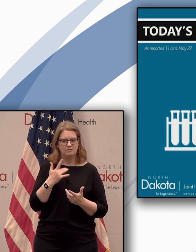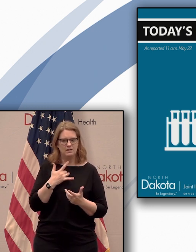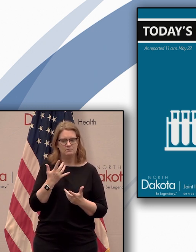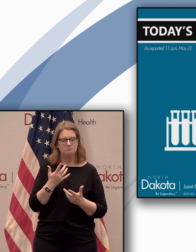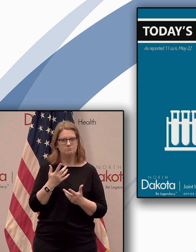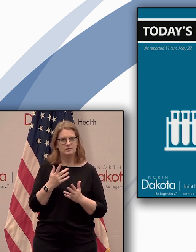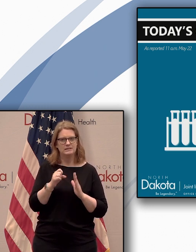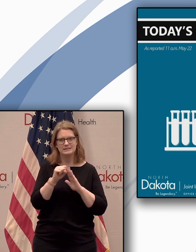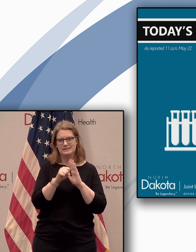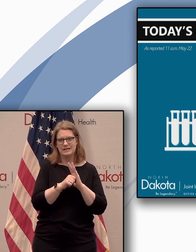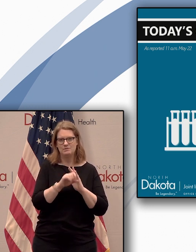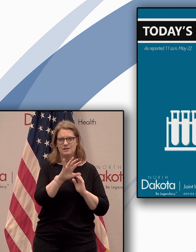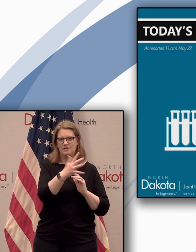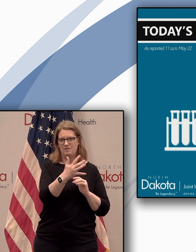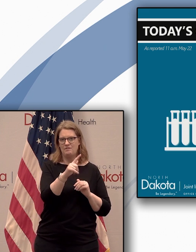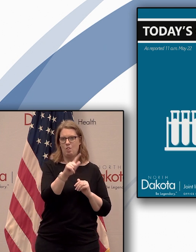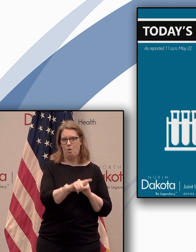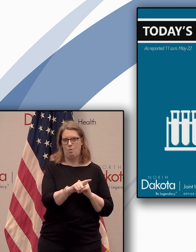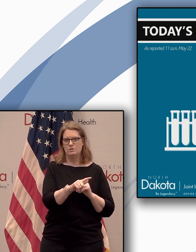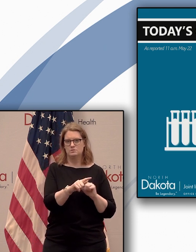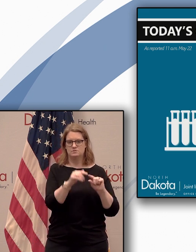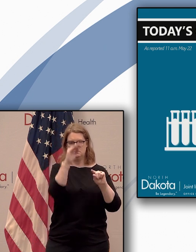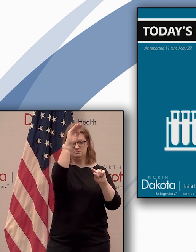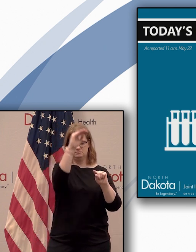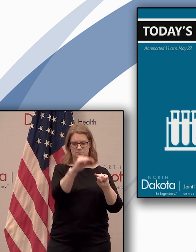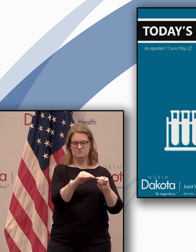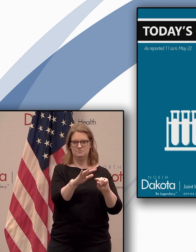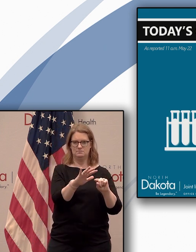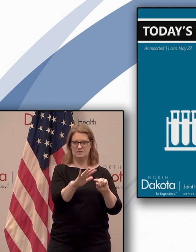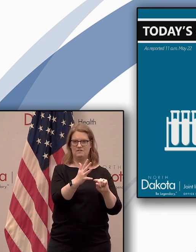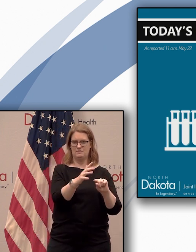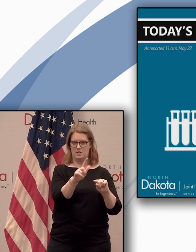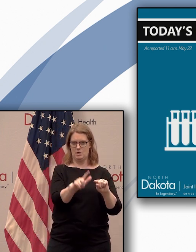state with the 5th lowest percent positives